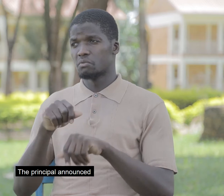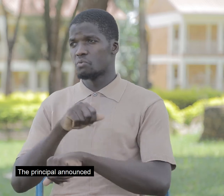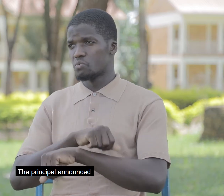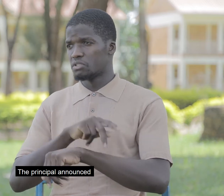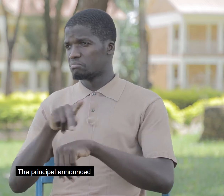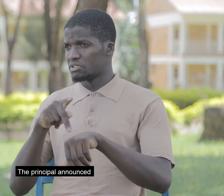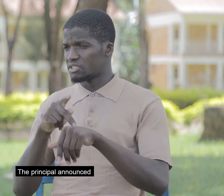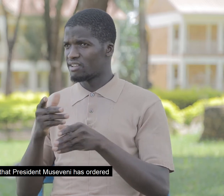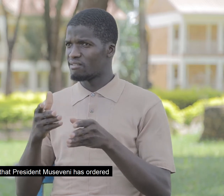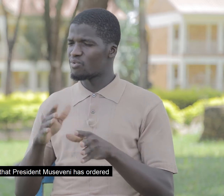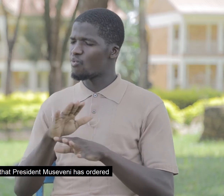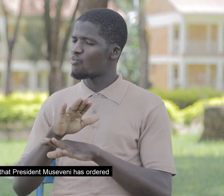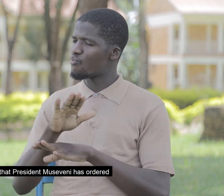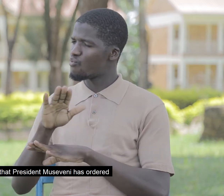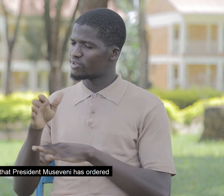that President Museveni